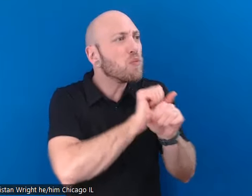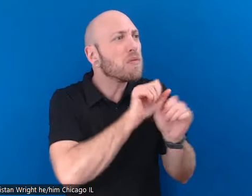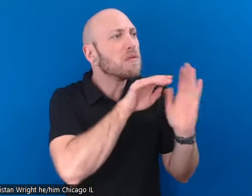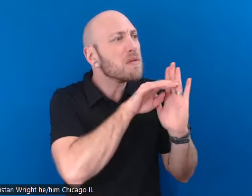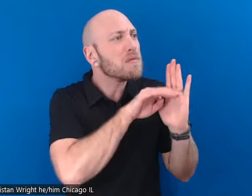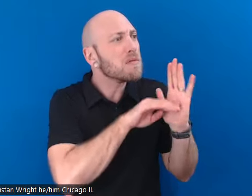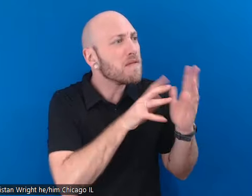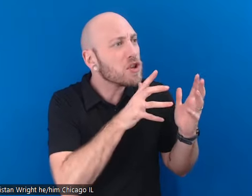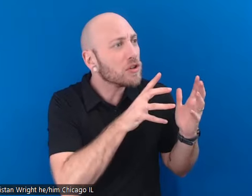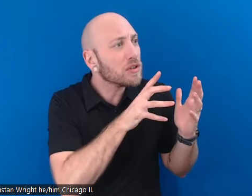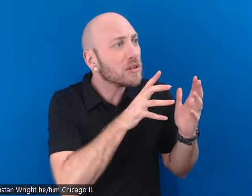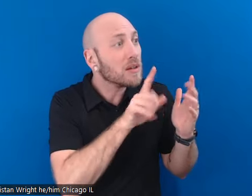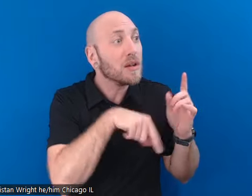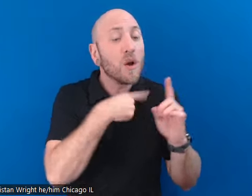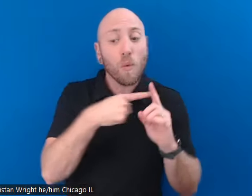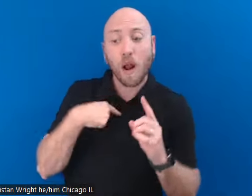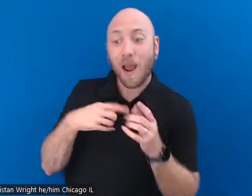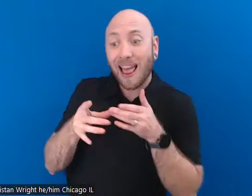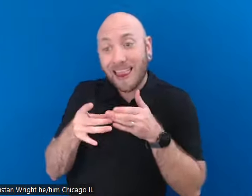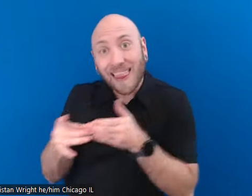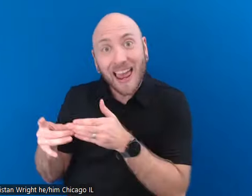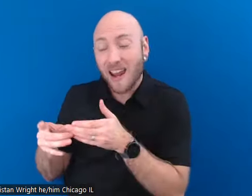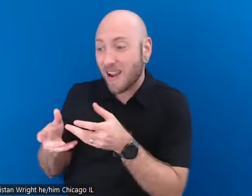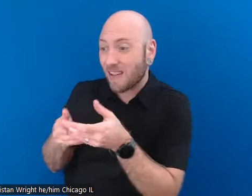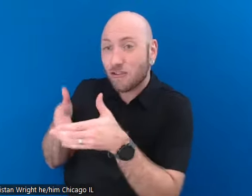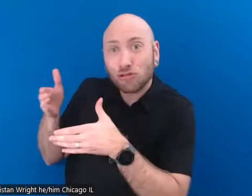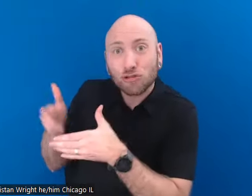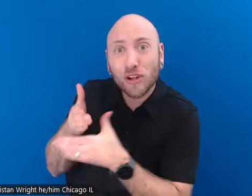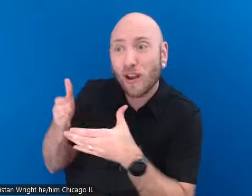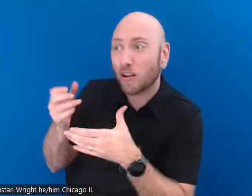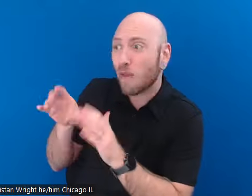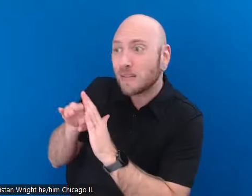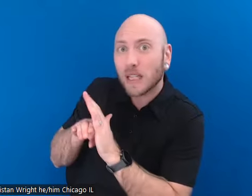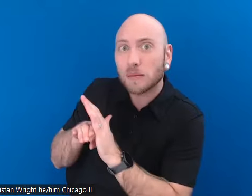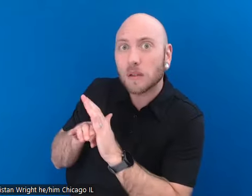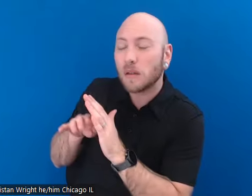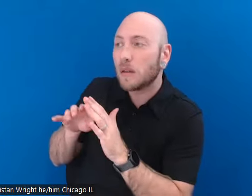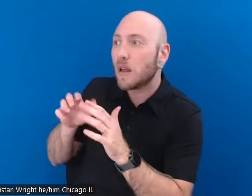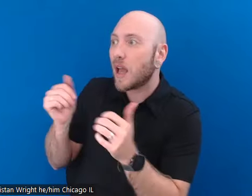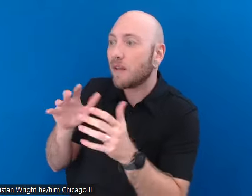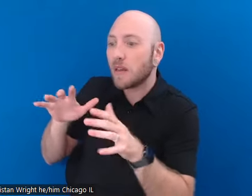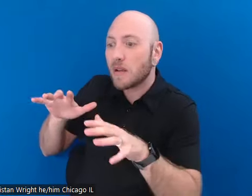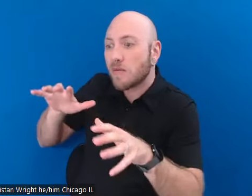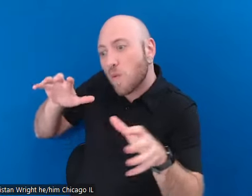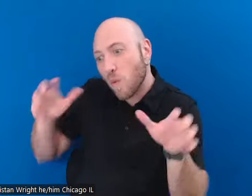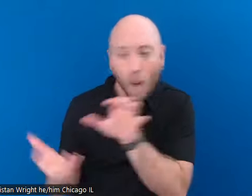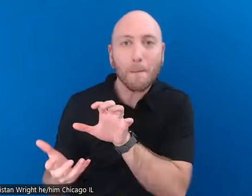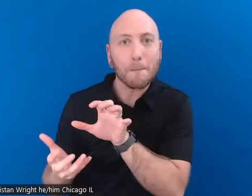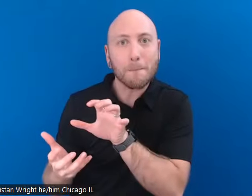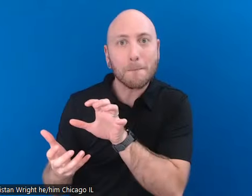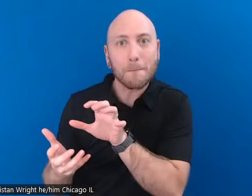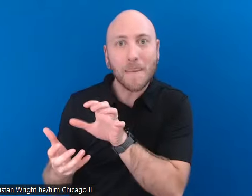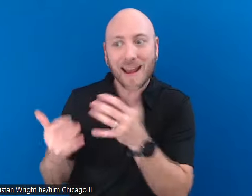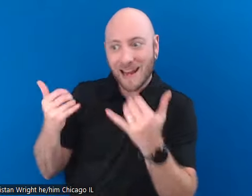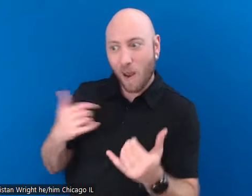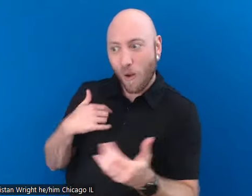the steps for me in a way that I didn't understand before, right? All of a sudden I was helping this person, or trying to help this